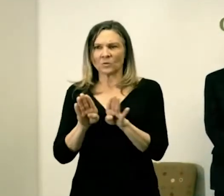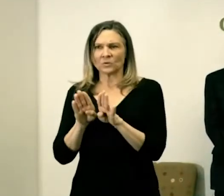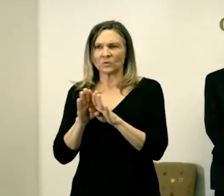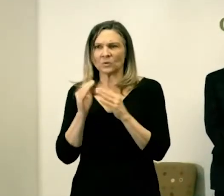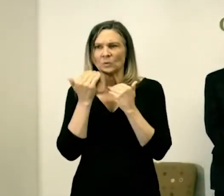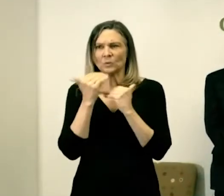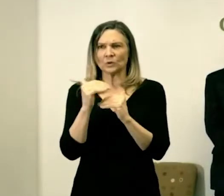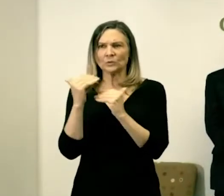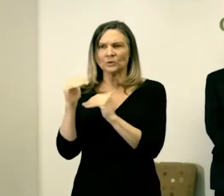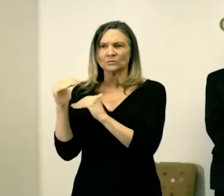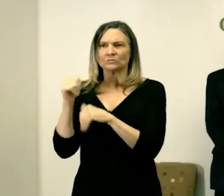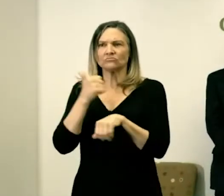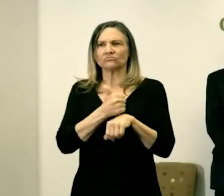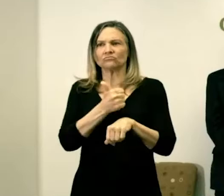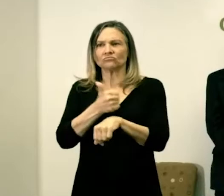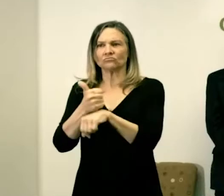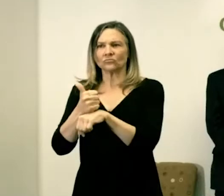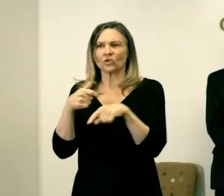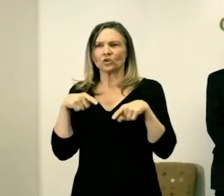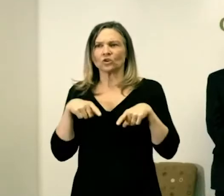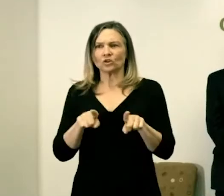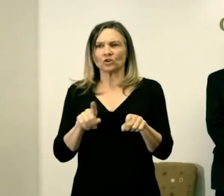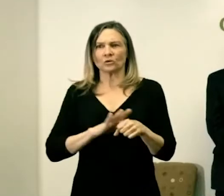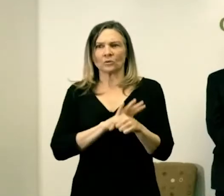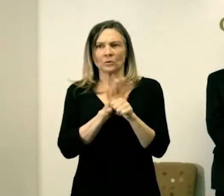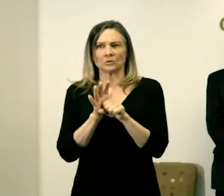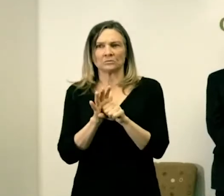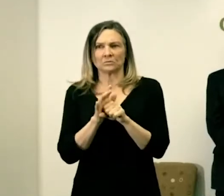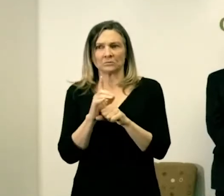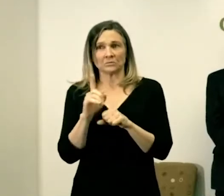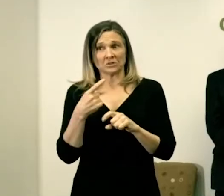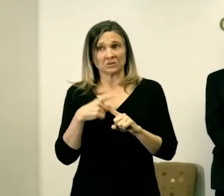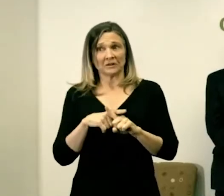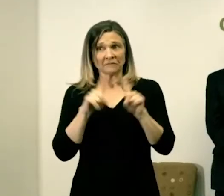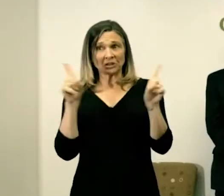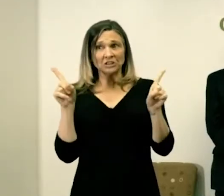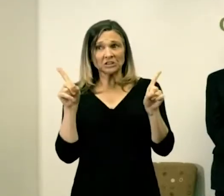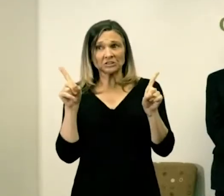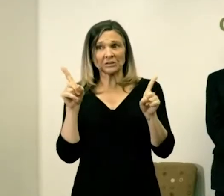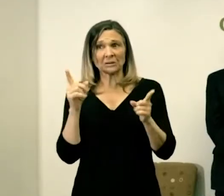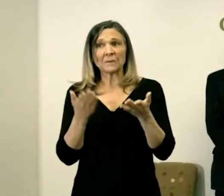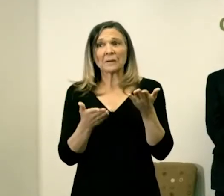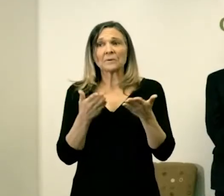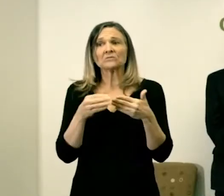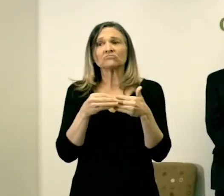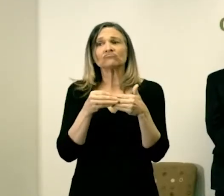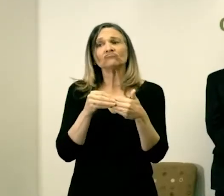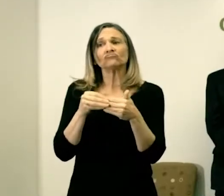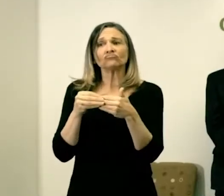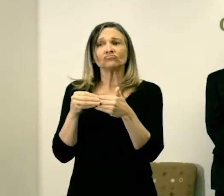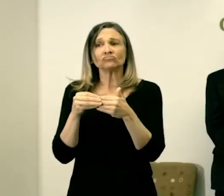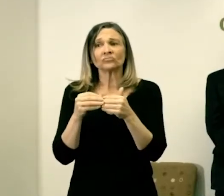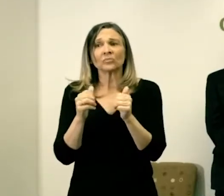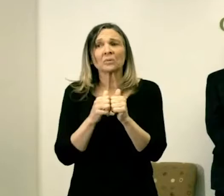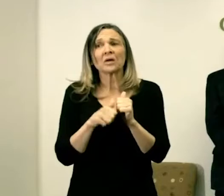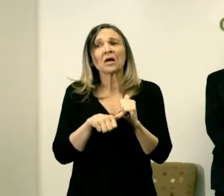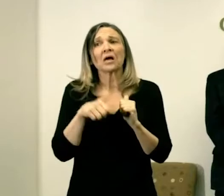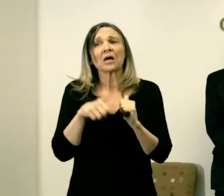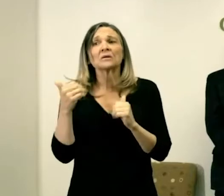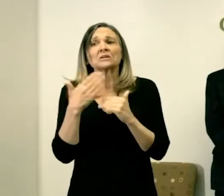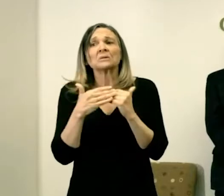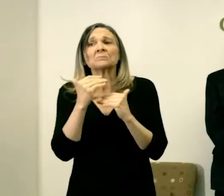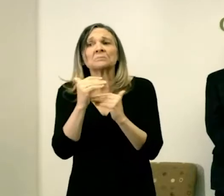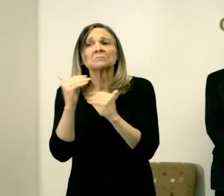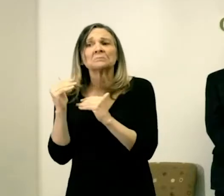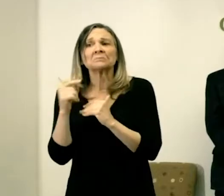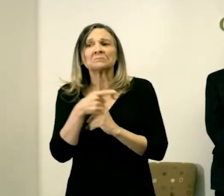place during the pandemic? Would you have done anything different, maybe loosened up a little on some of the restrictions, knowing what you know now? Well, at the end of the